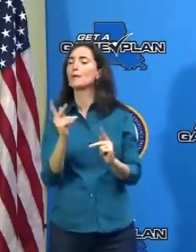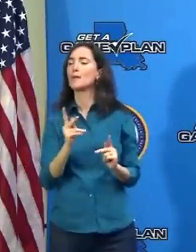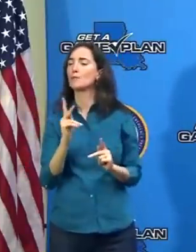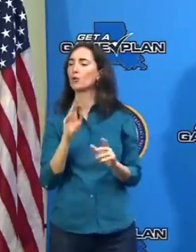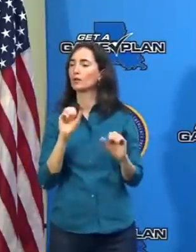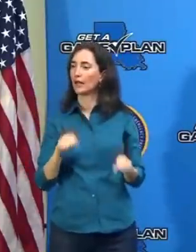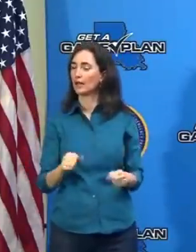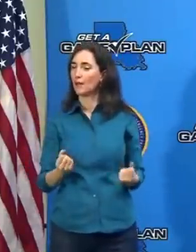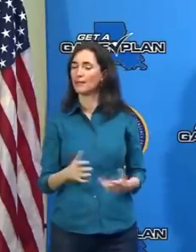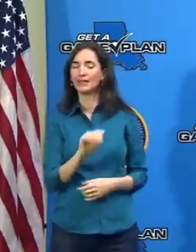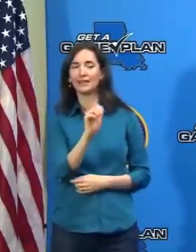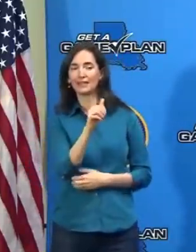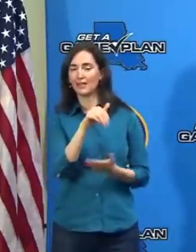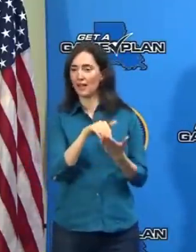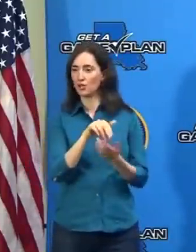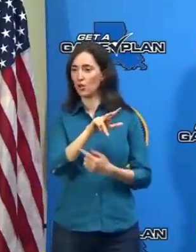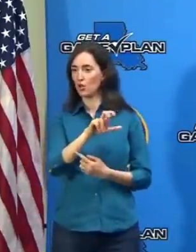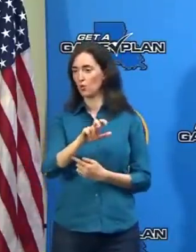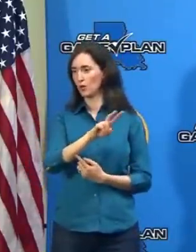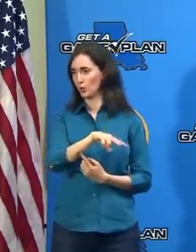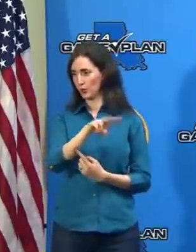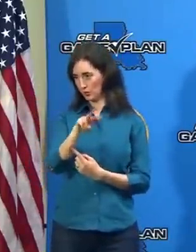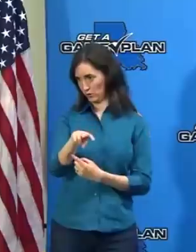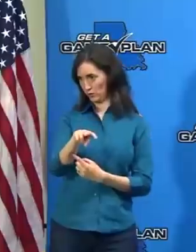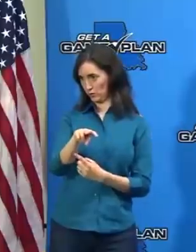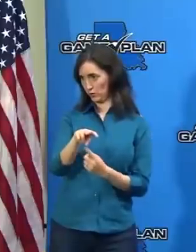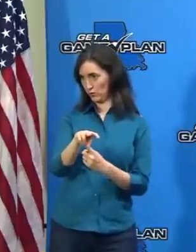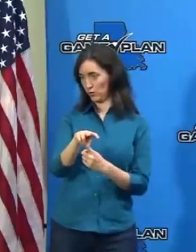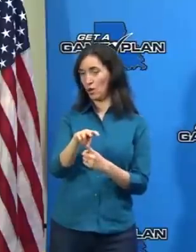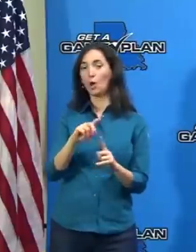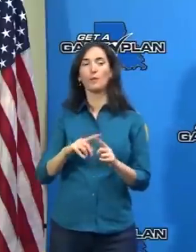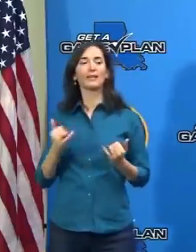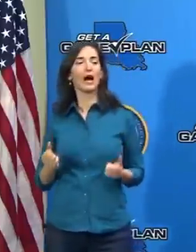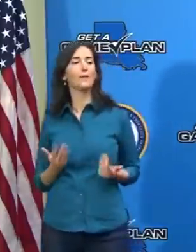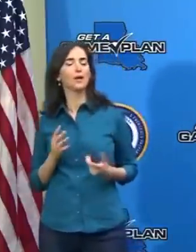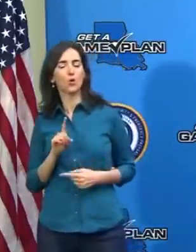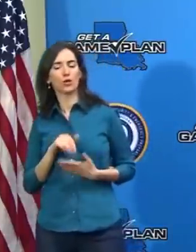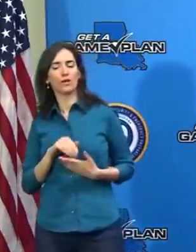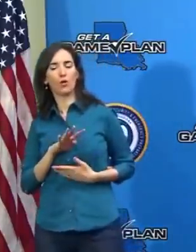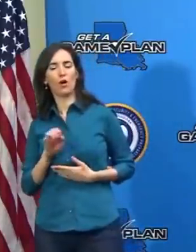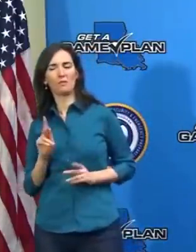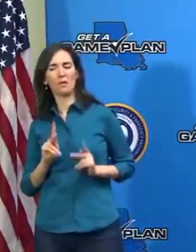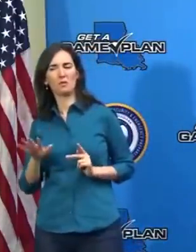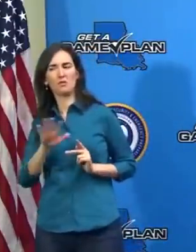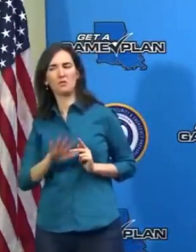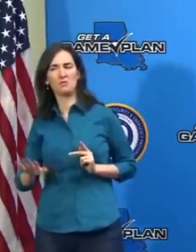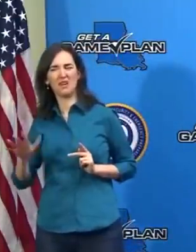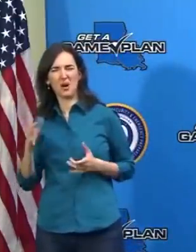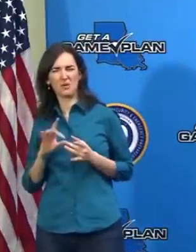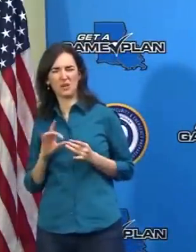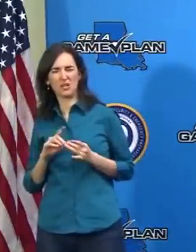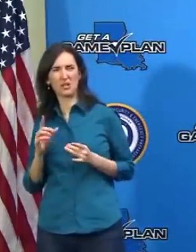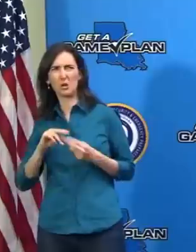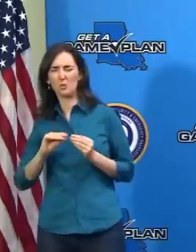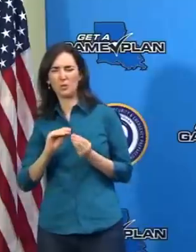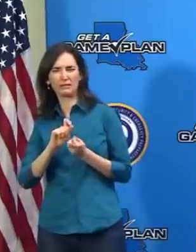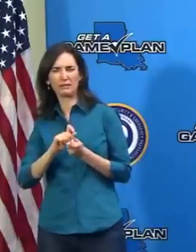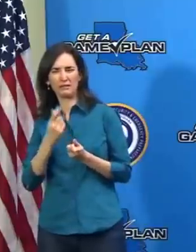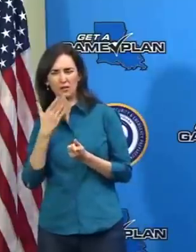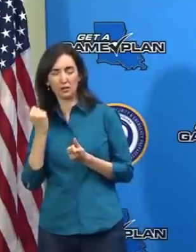10,322. And as I mentioned, I think there are only about 1,400 people at shelters right now.